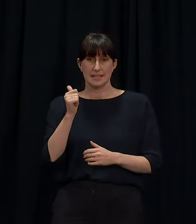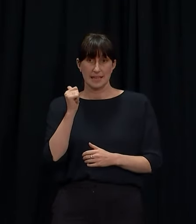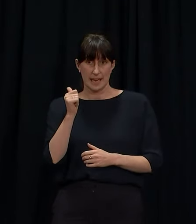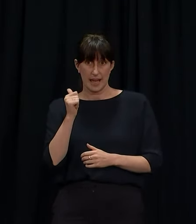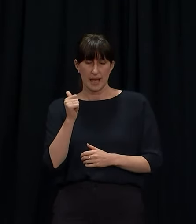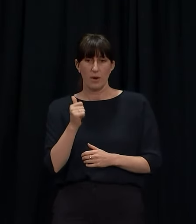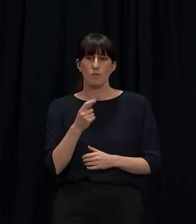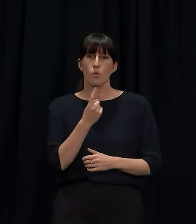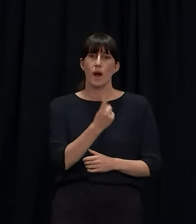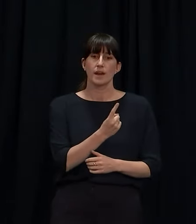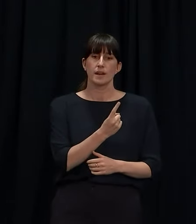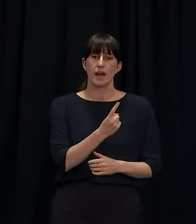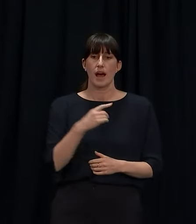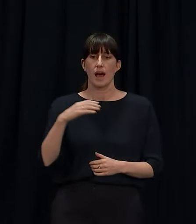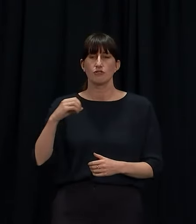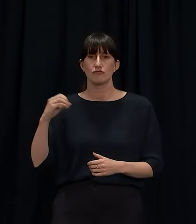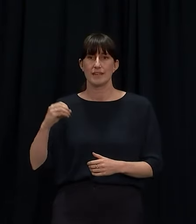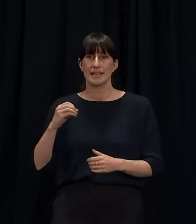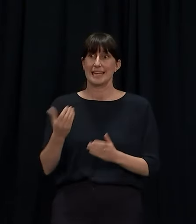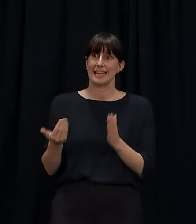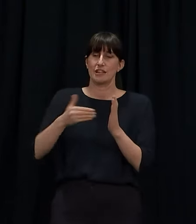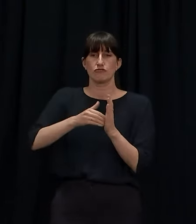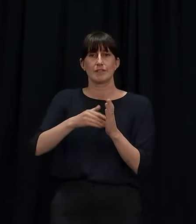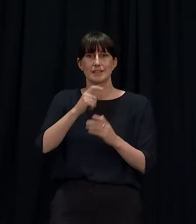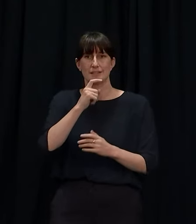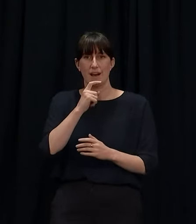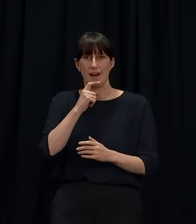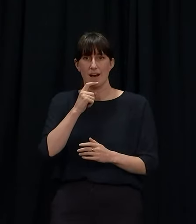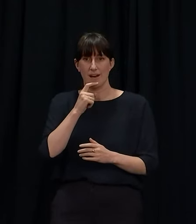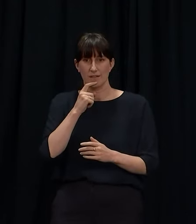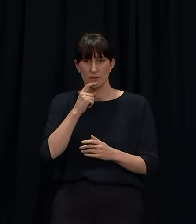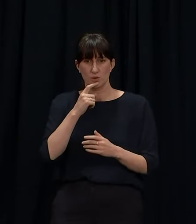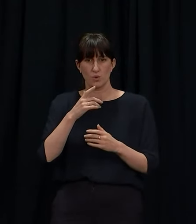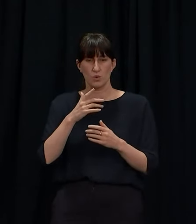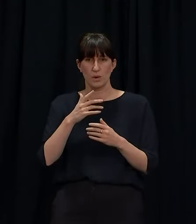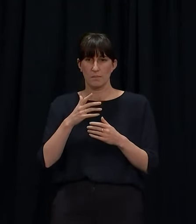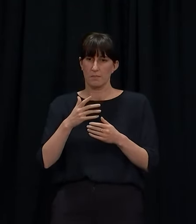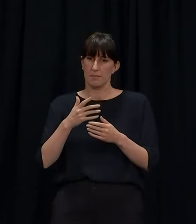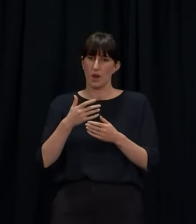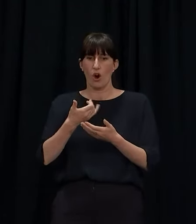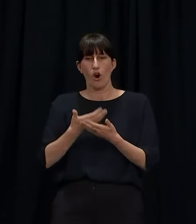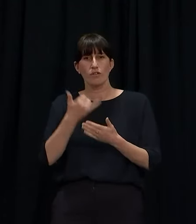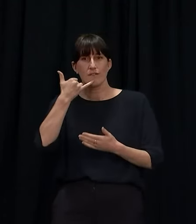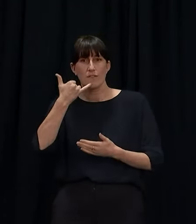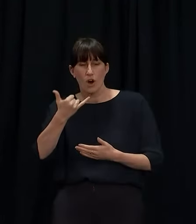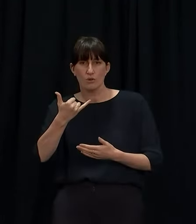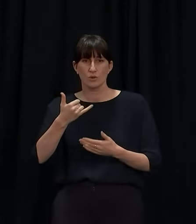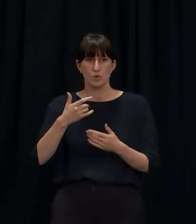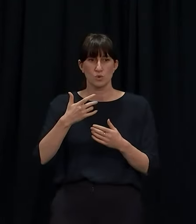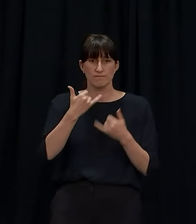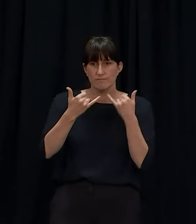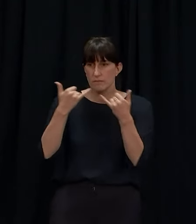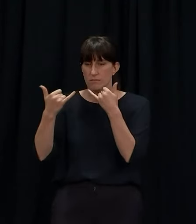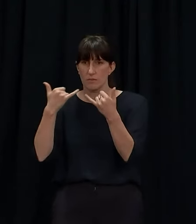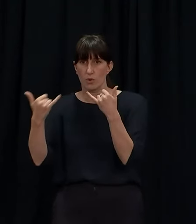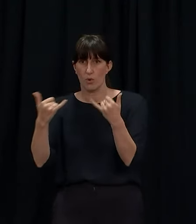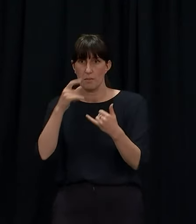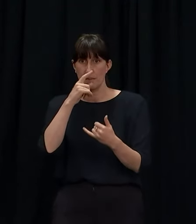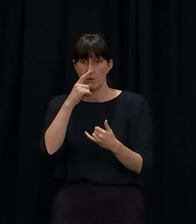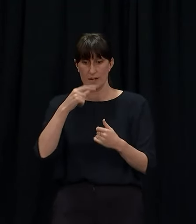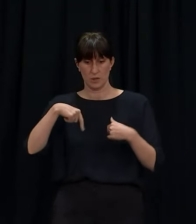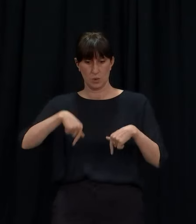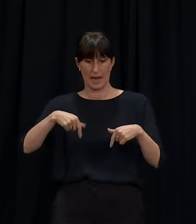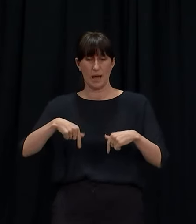additional 100 contact tracers were trained across government agencies and call centres. More staff are being trained